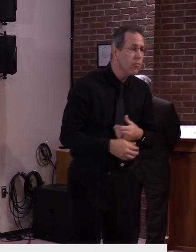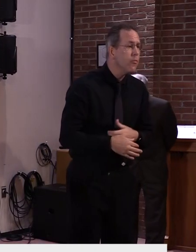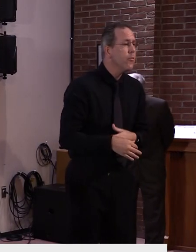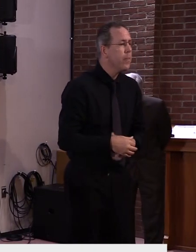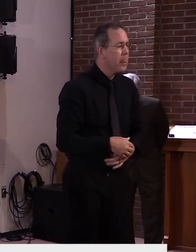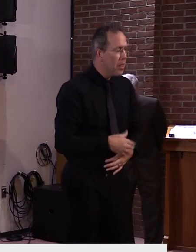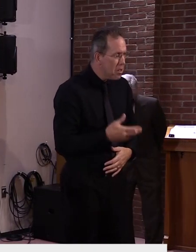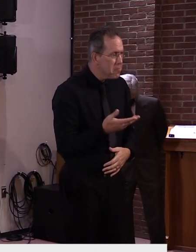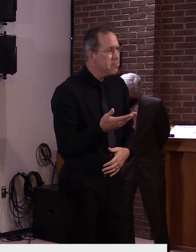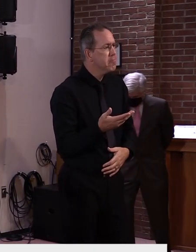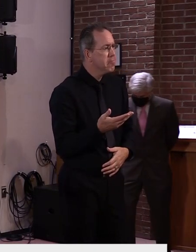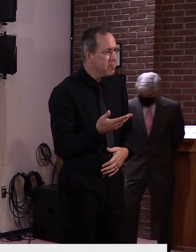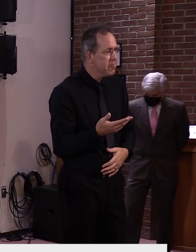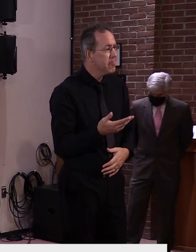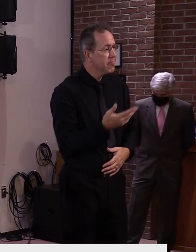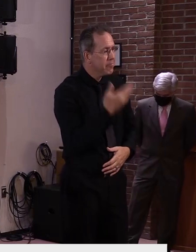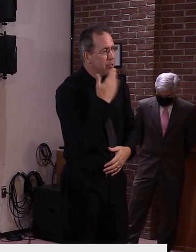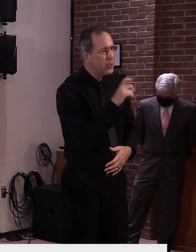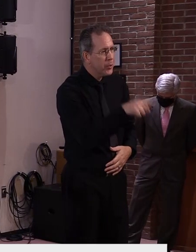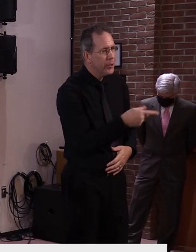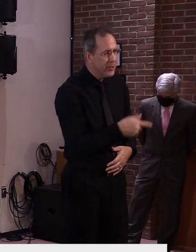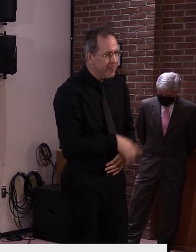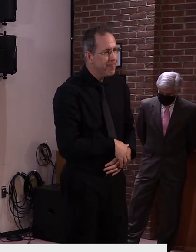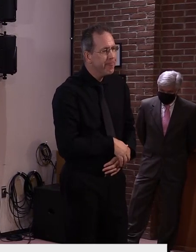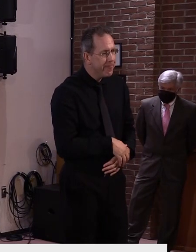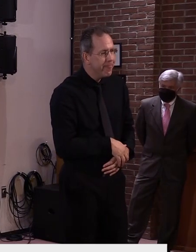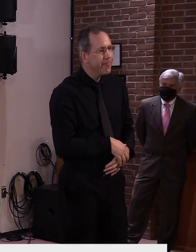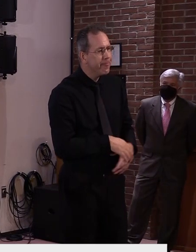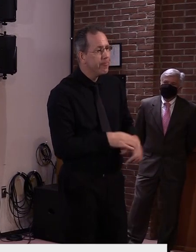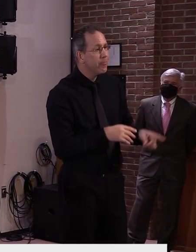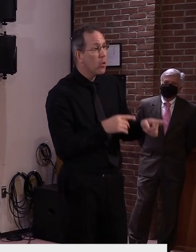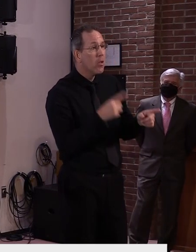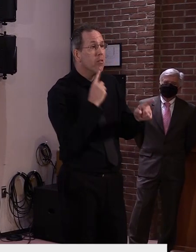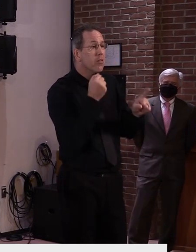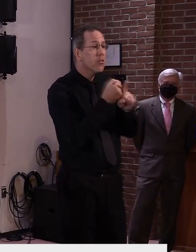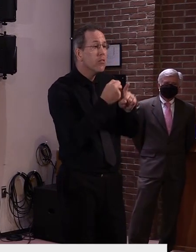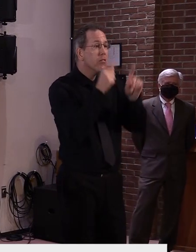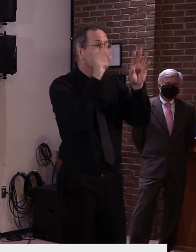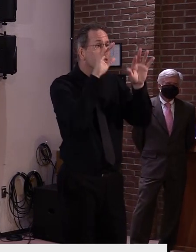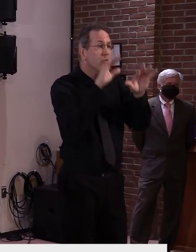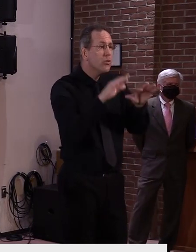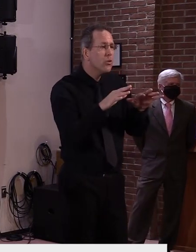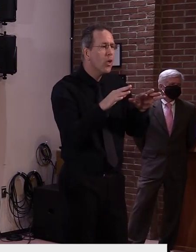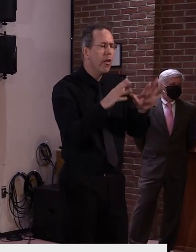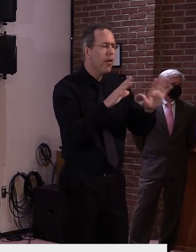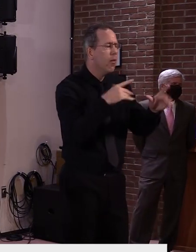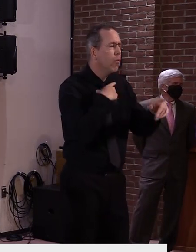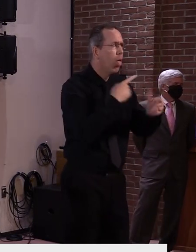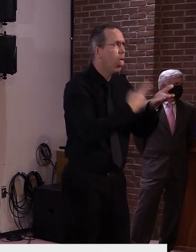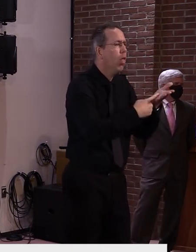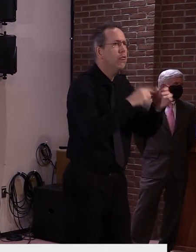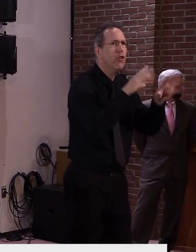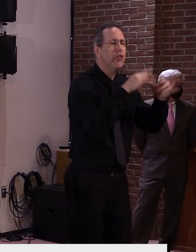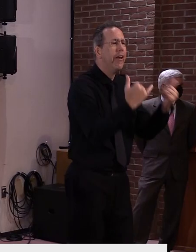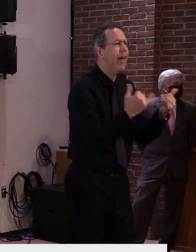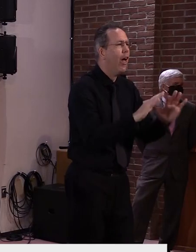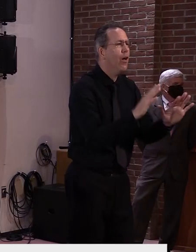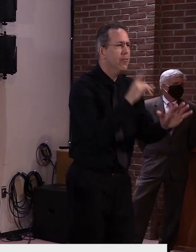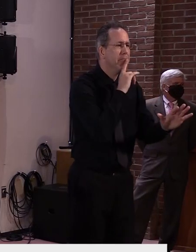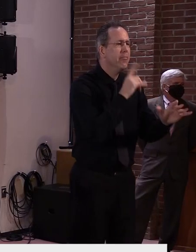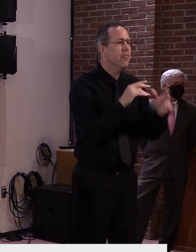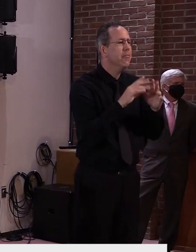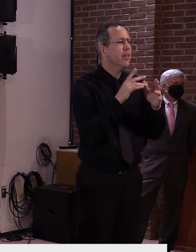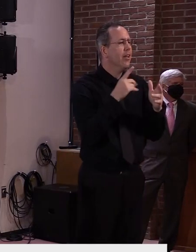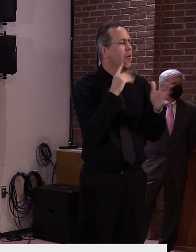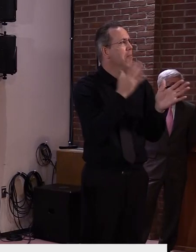examine if it starts snowing. I'm not expecting it to snow anytime soon in the next couple of weeks, but I'm sure we'll take this up when it's